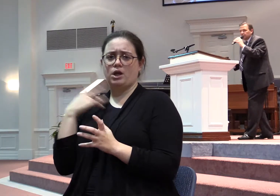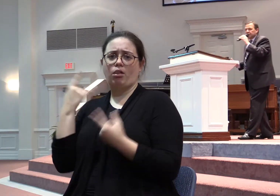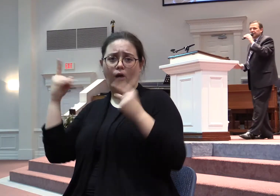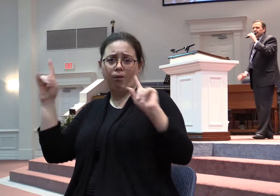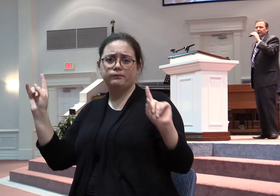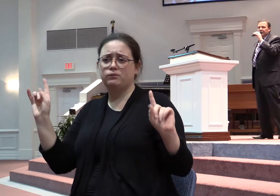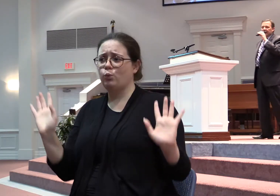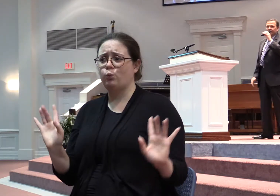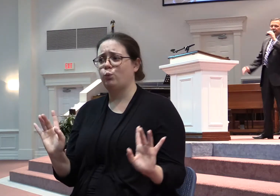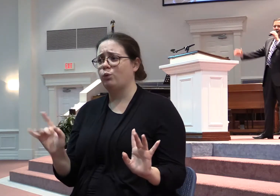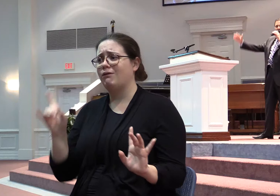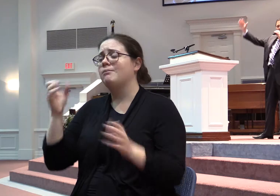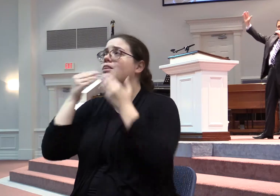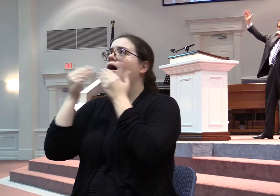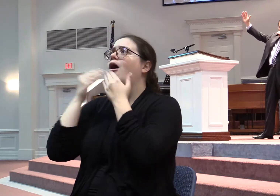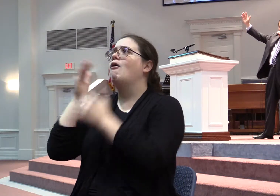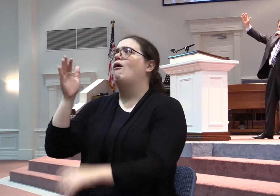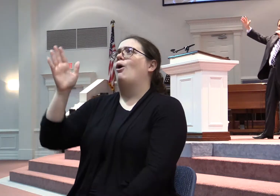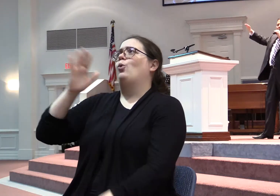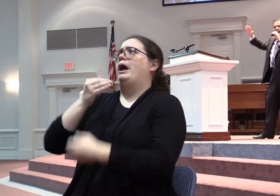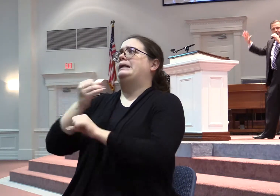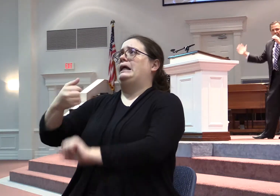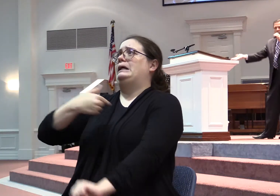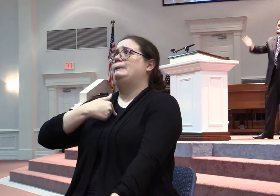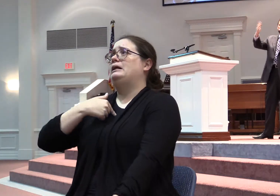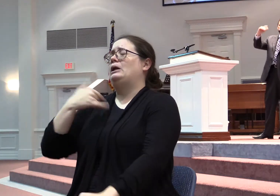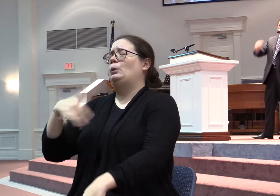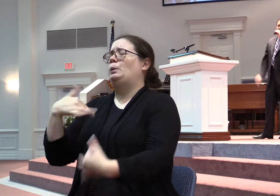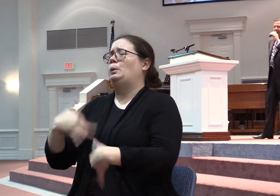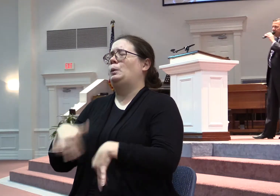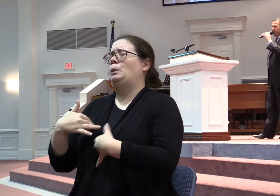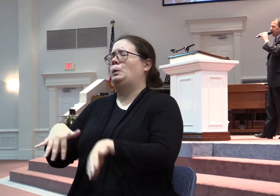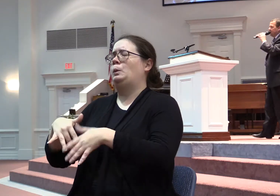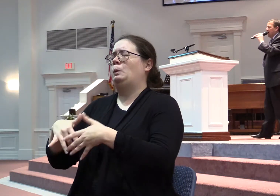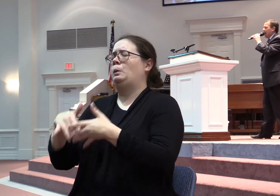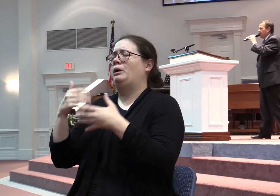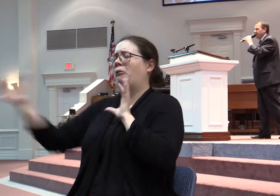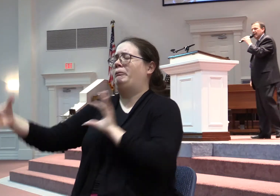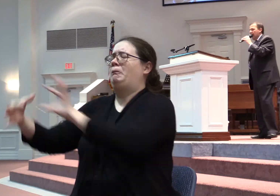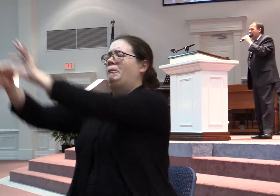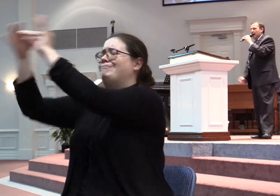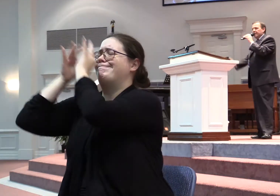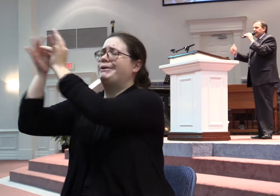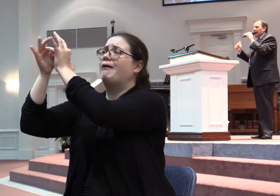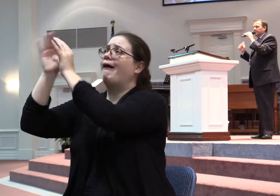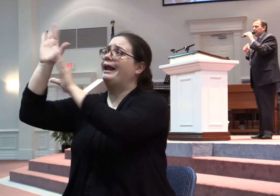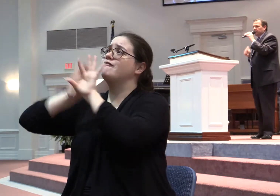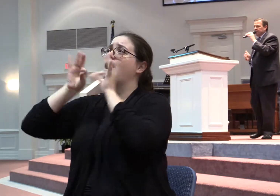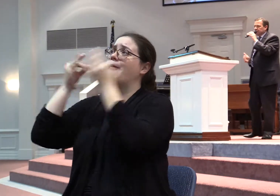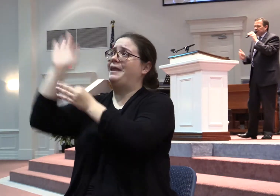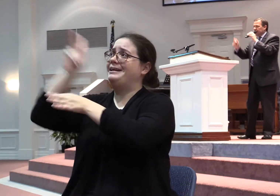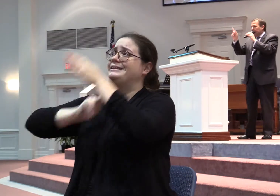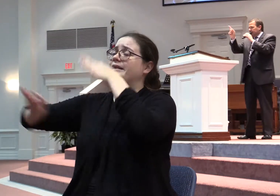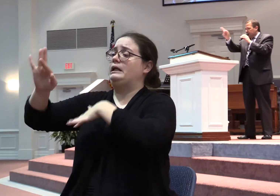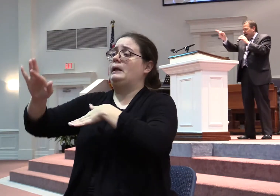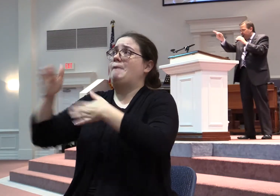You just need to be thankful that God saved you and brought you into the family of God. I may not be a